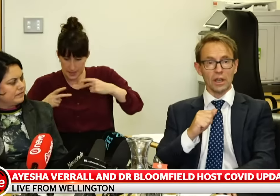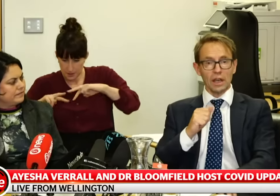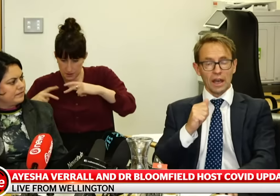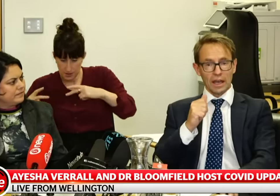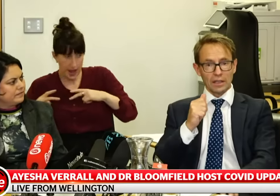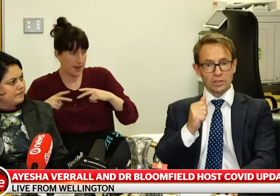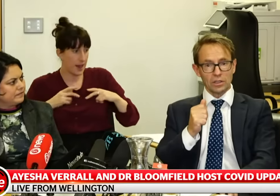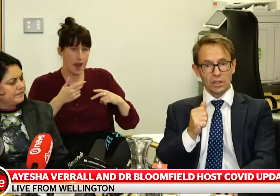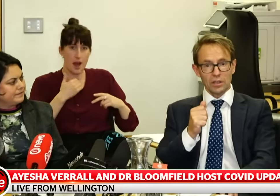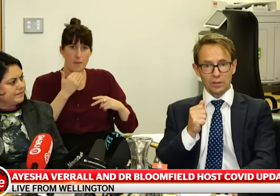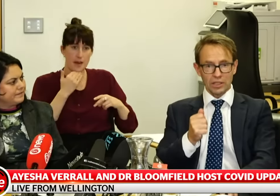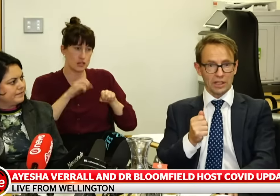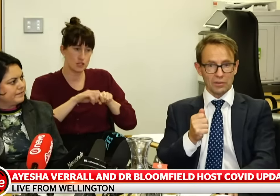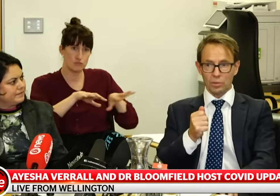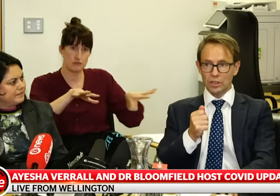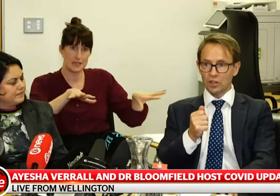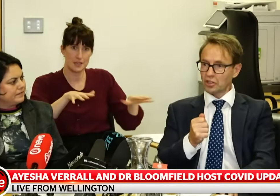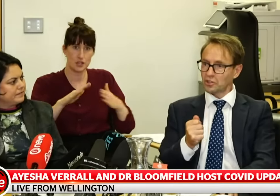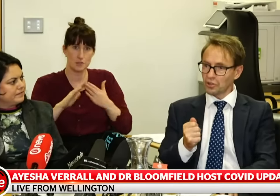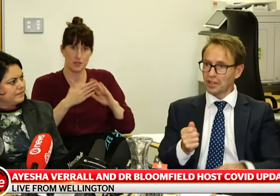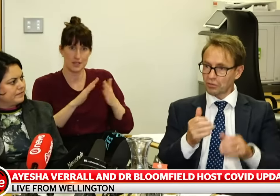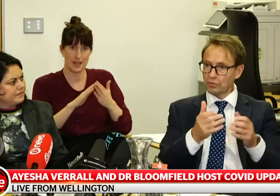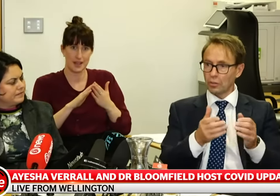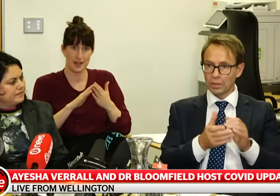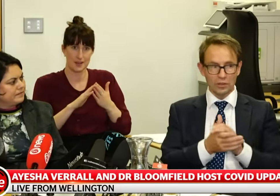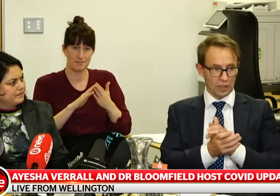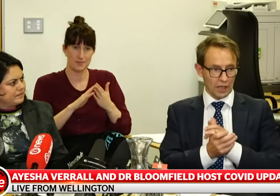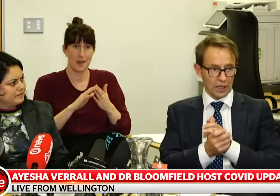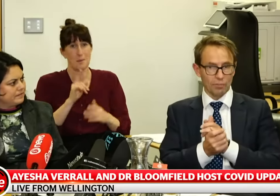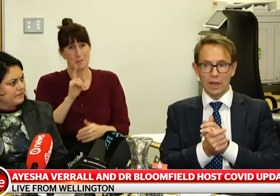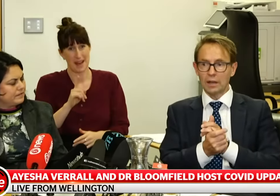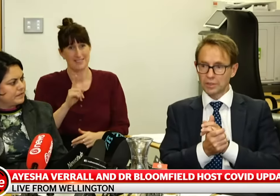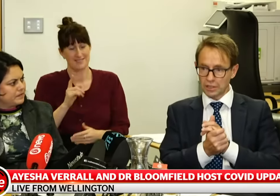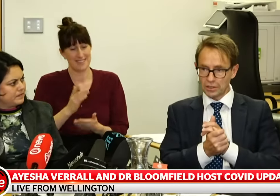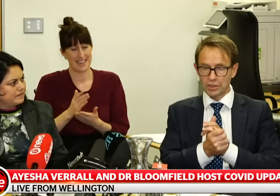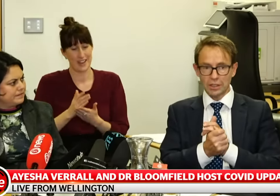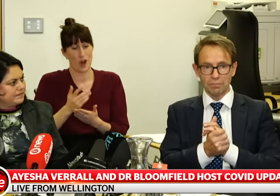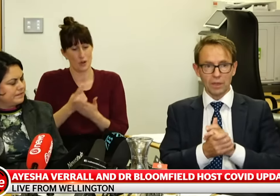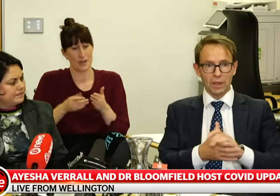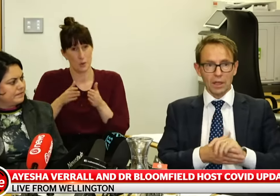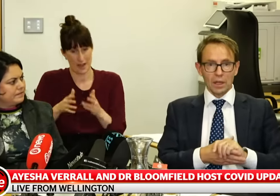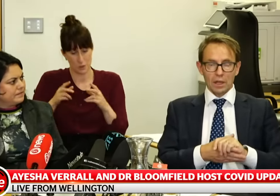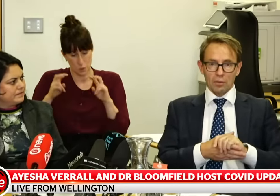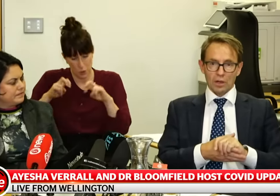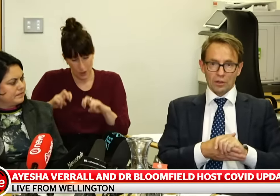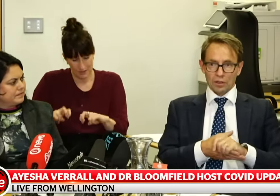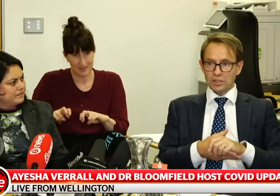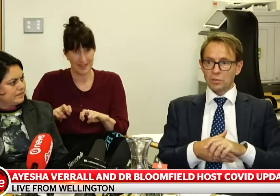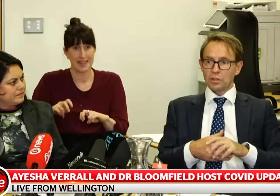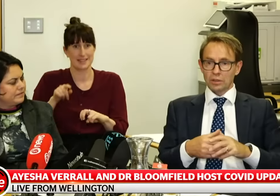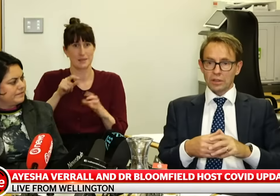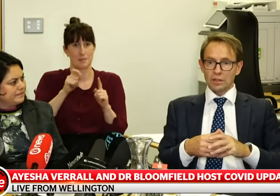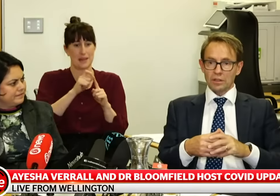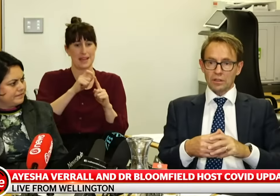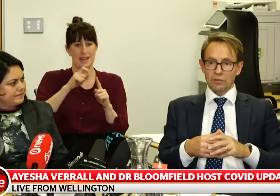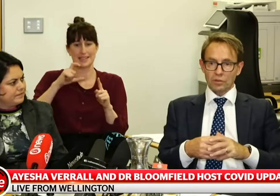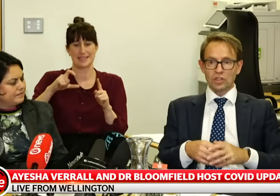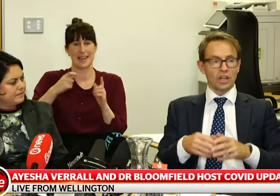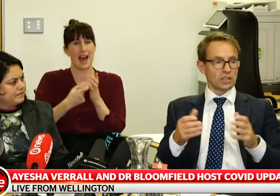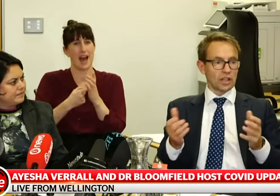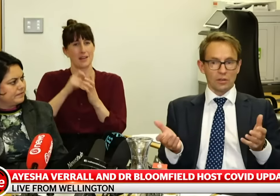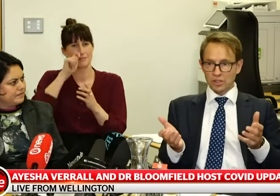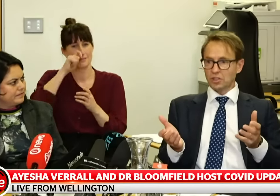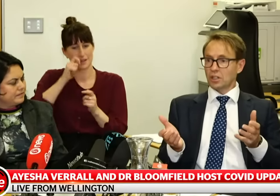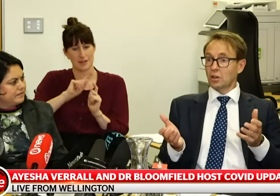community, and that we can only do that if we've got PCR tests there. One of the things we're doing therefore